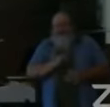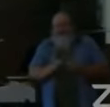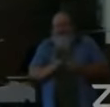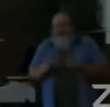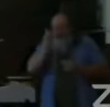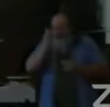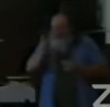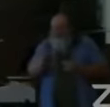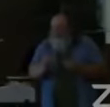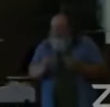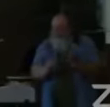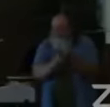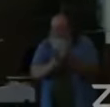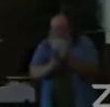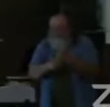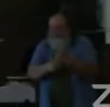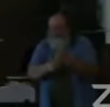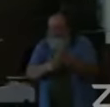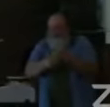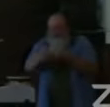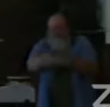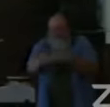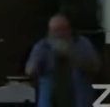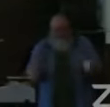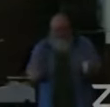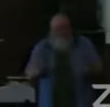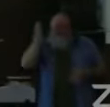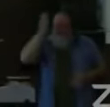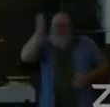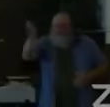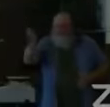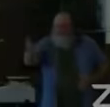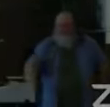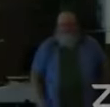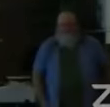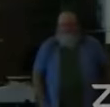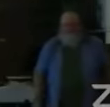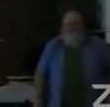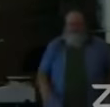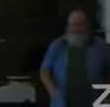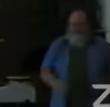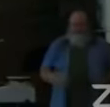there you can be also. Heaven is big enough for every human that's ever lived.